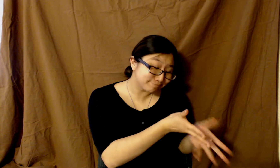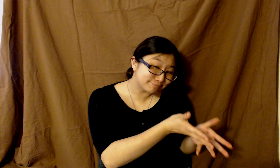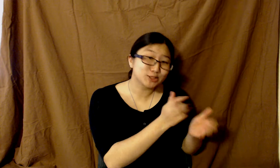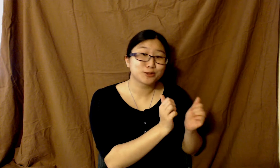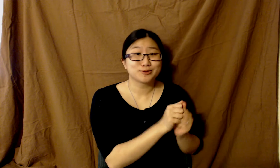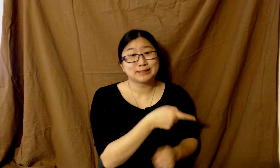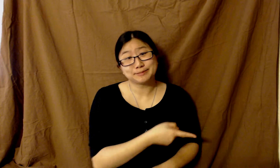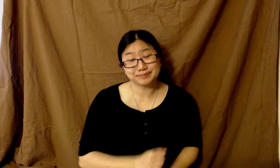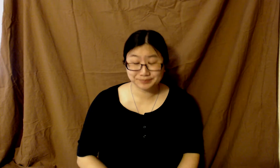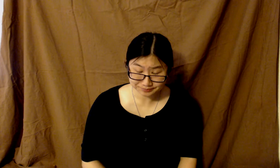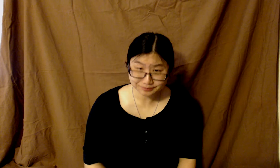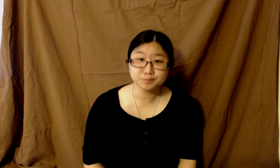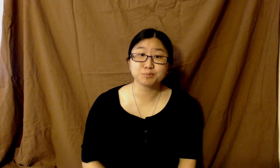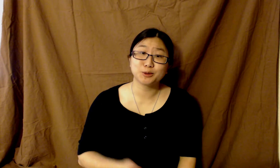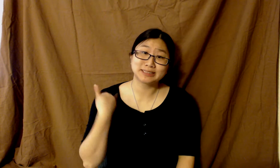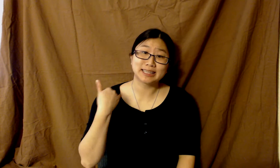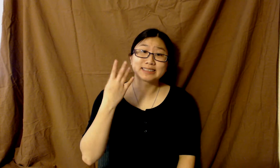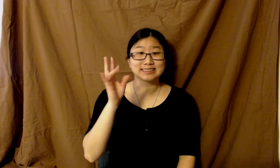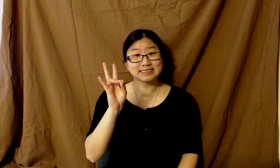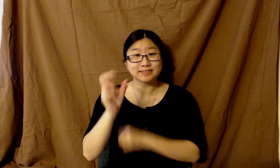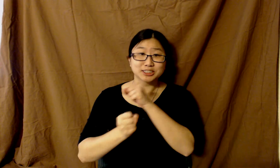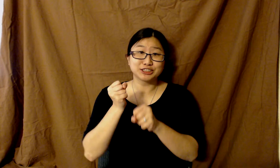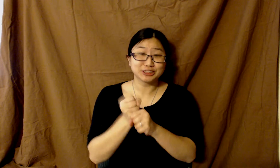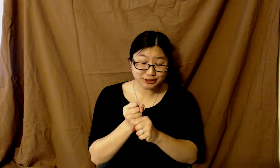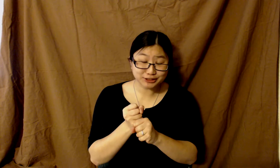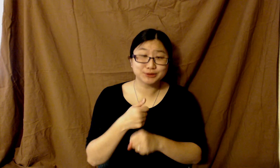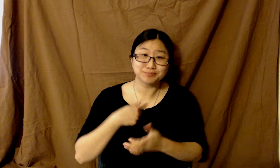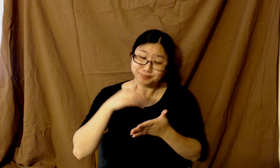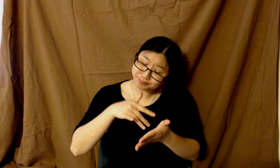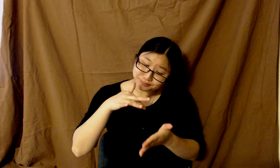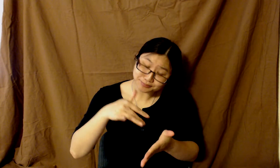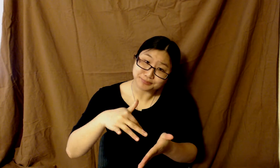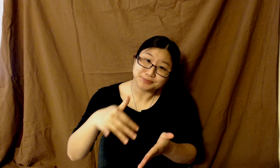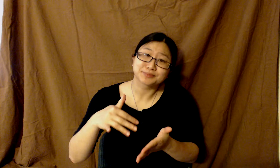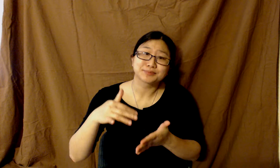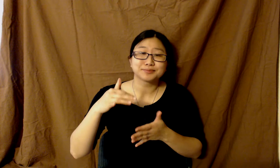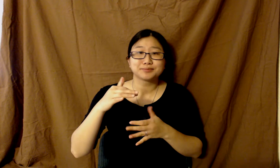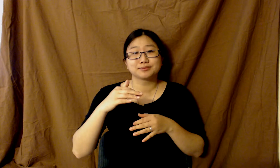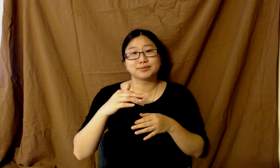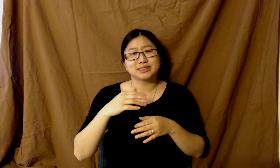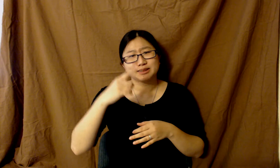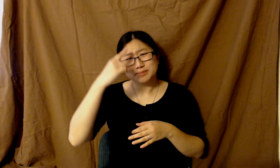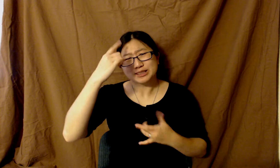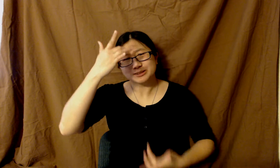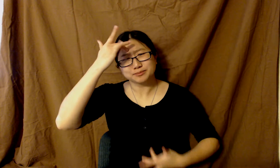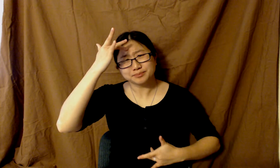this topic of mental illness in other animals. Can they be mentally ill like people? And if so, what does it mean about us? And what